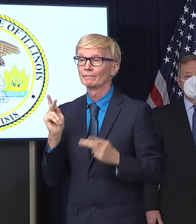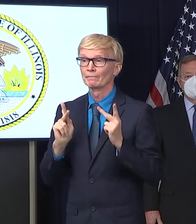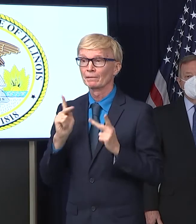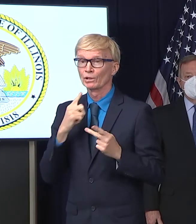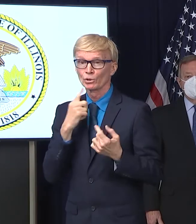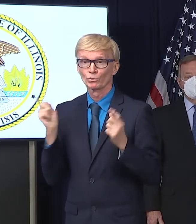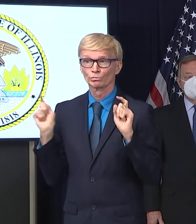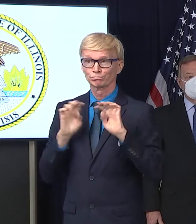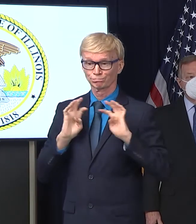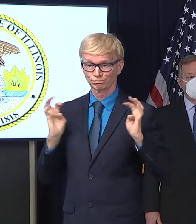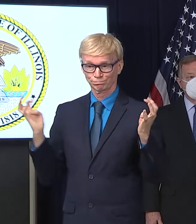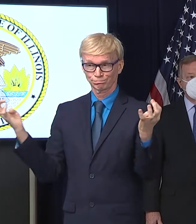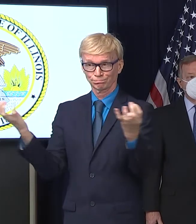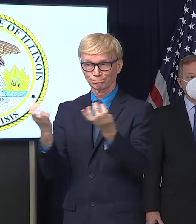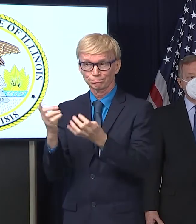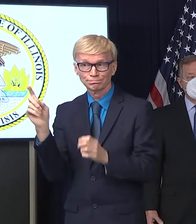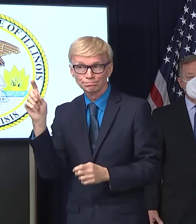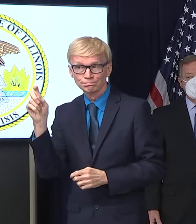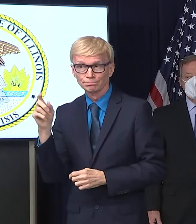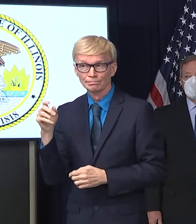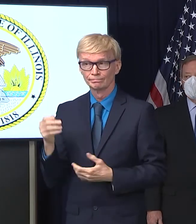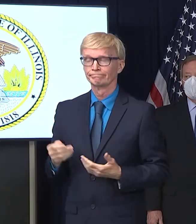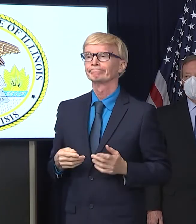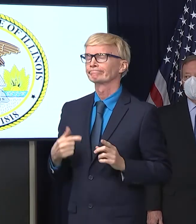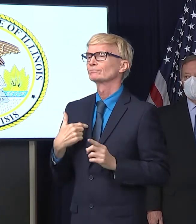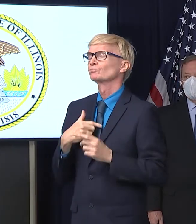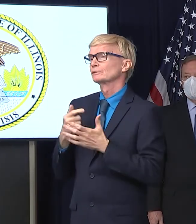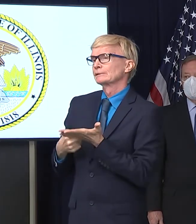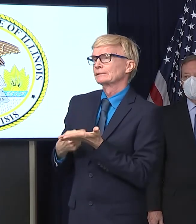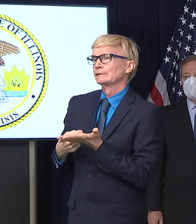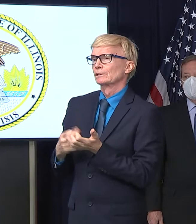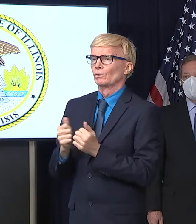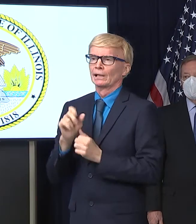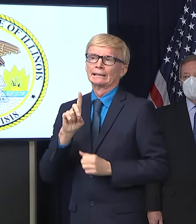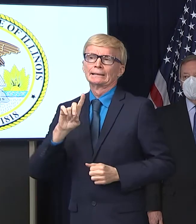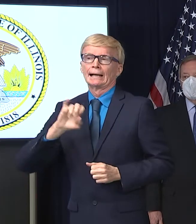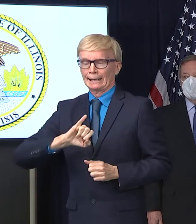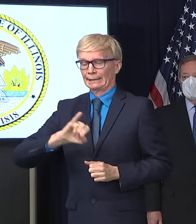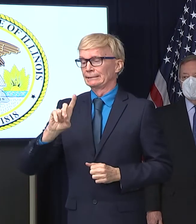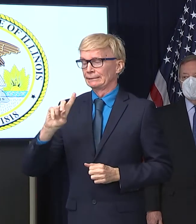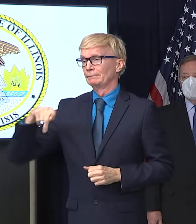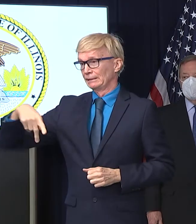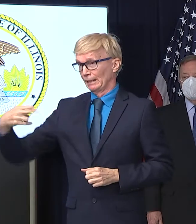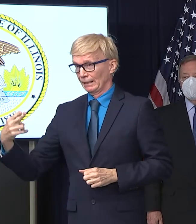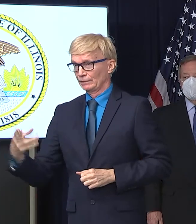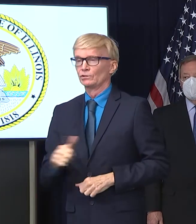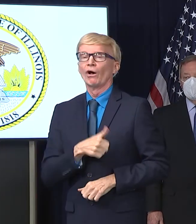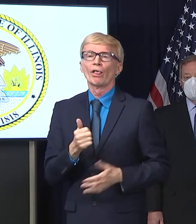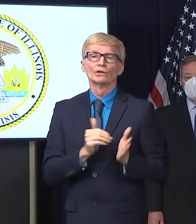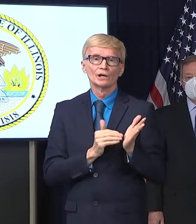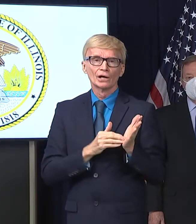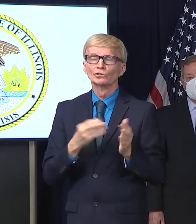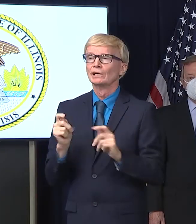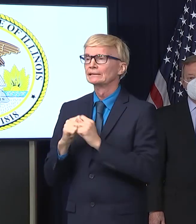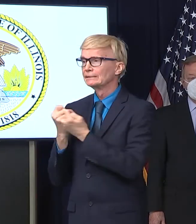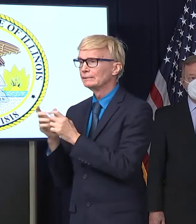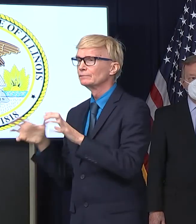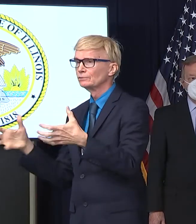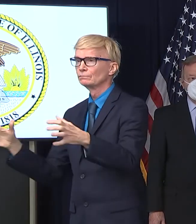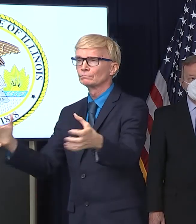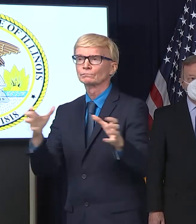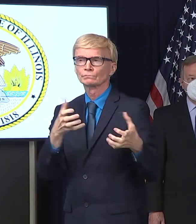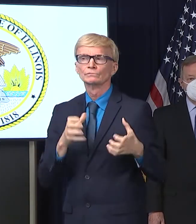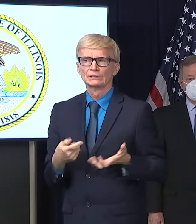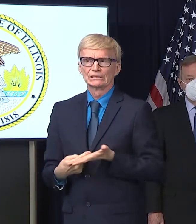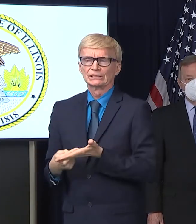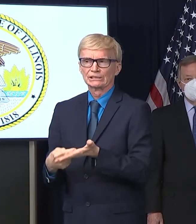at stadiums? We're discussing that, working on that, IDPH, as well as other doctors, and of course the teams themselves. So that's, a discussion